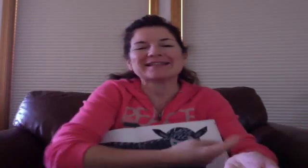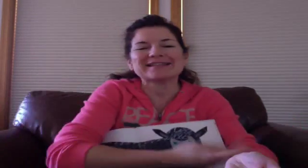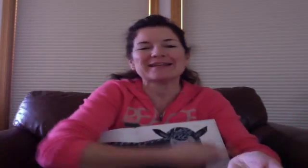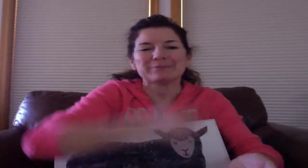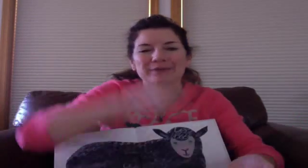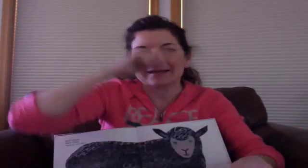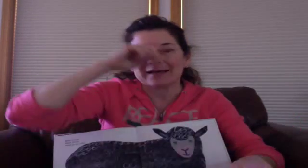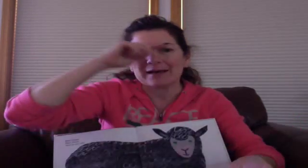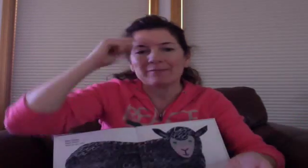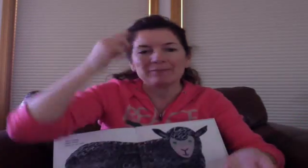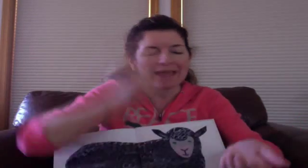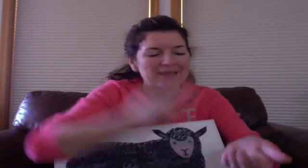sheep,